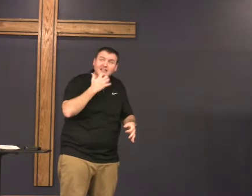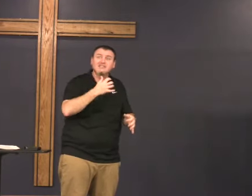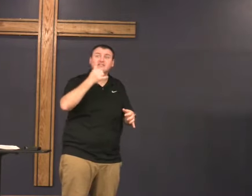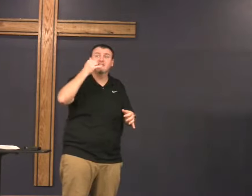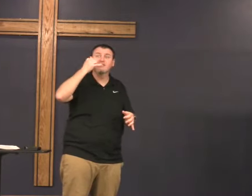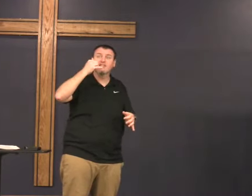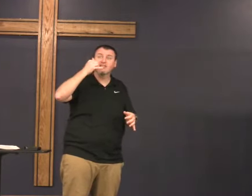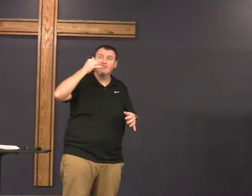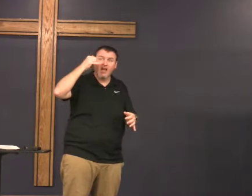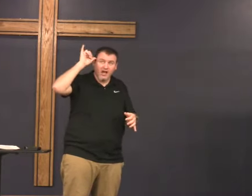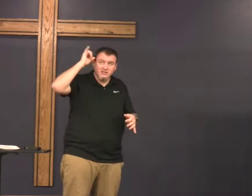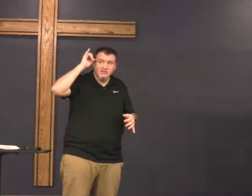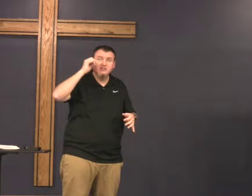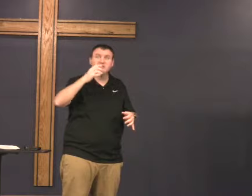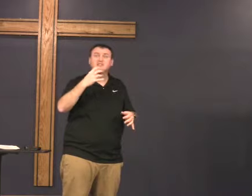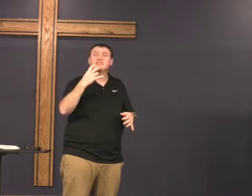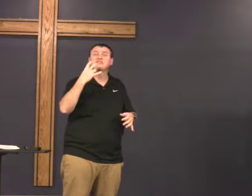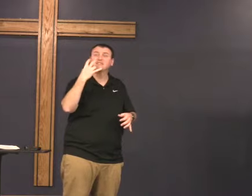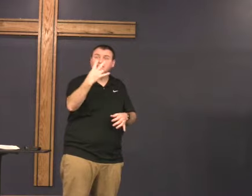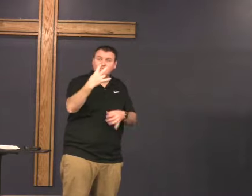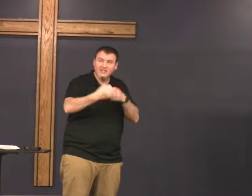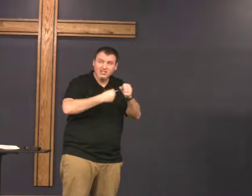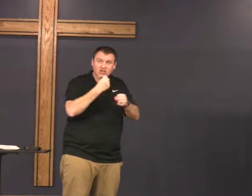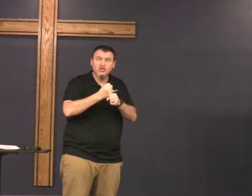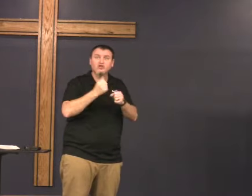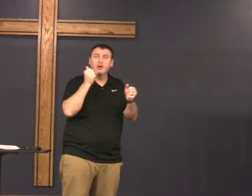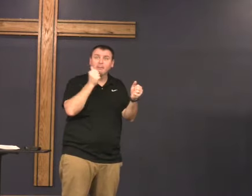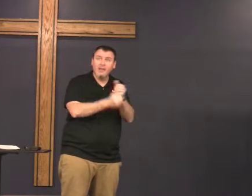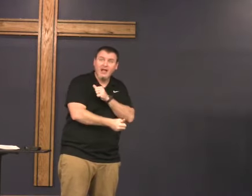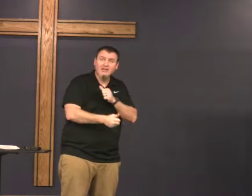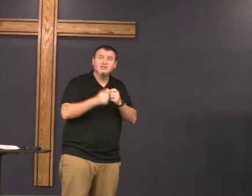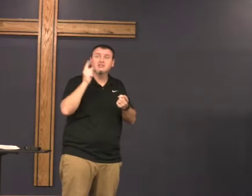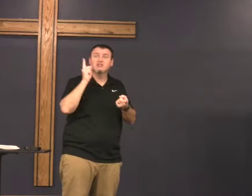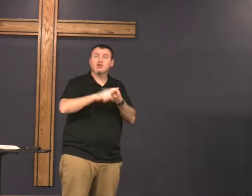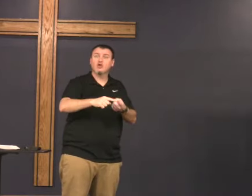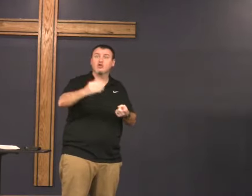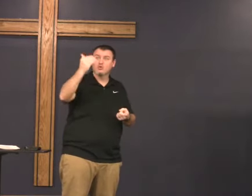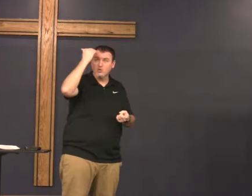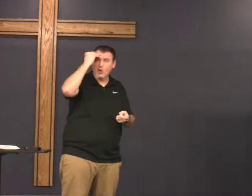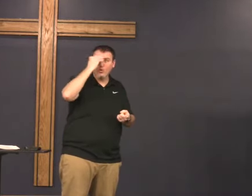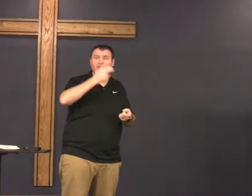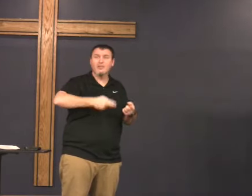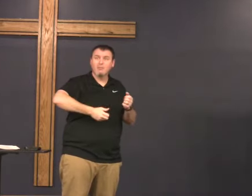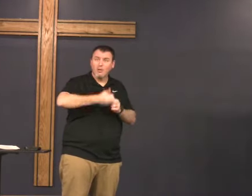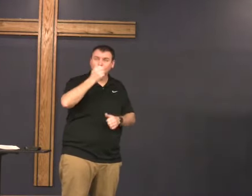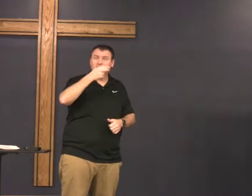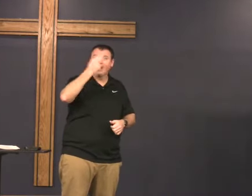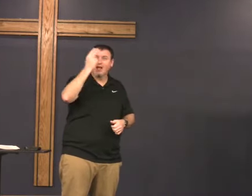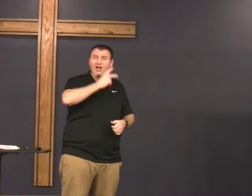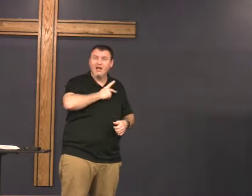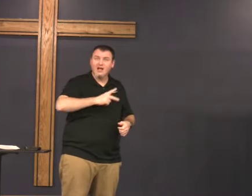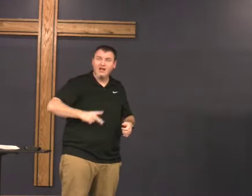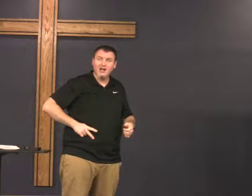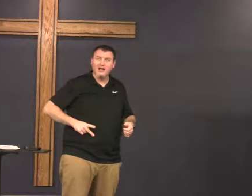field. You shall eat grass like oxen, and seven times shalt thou pass over